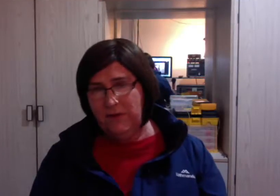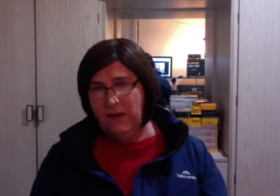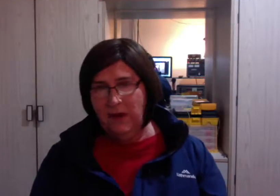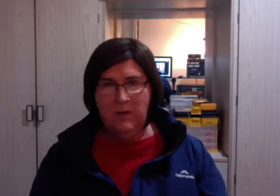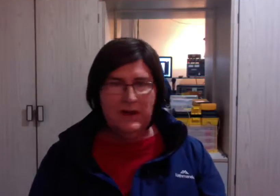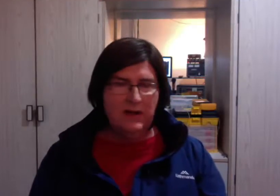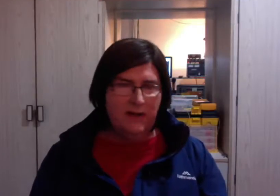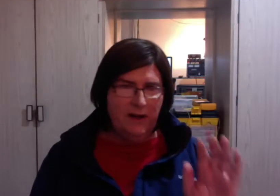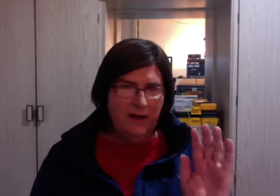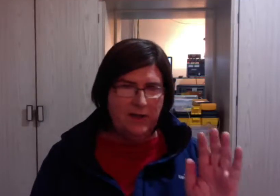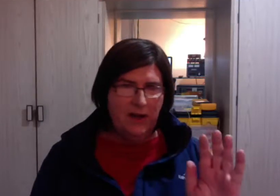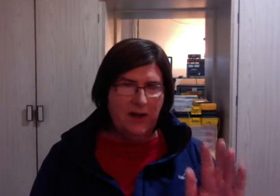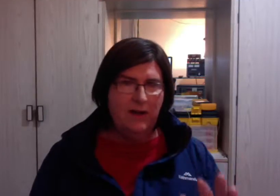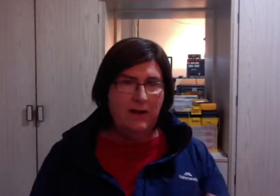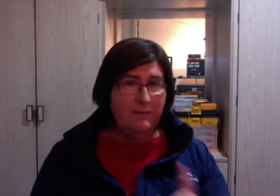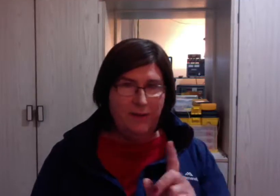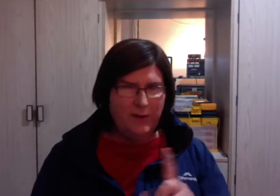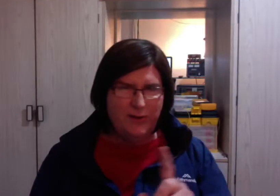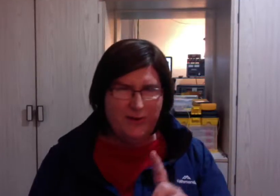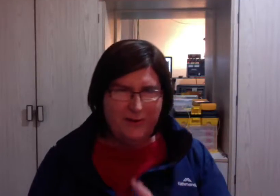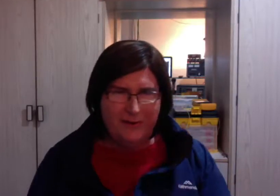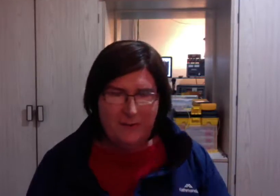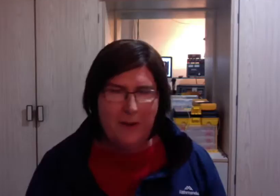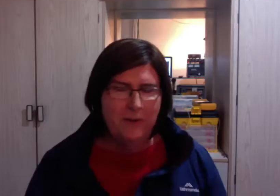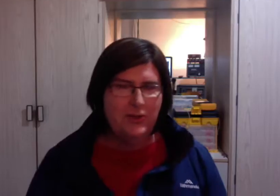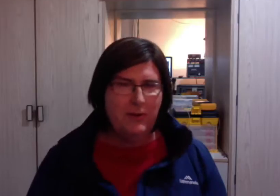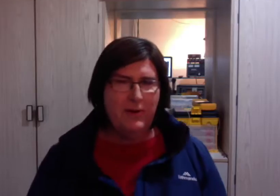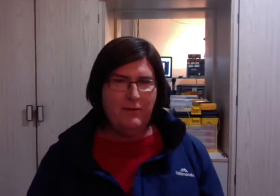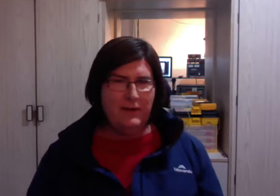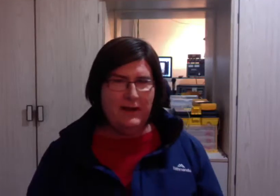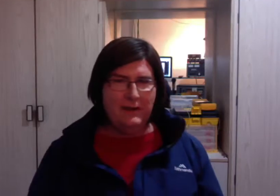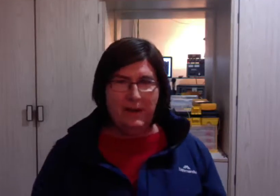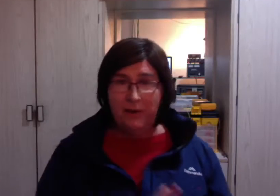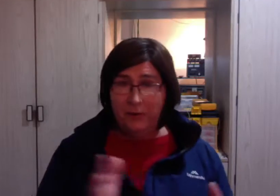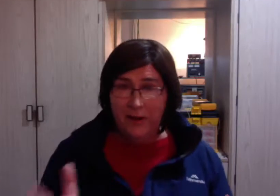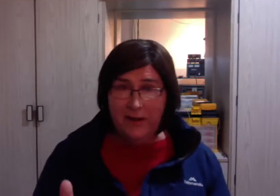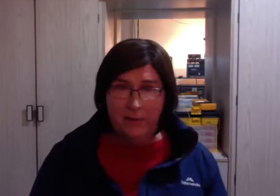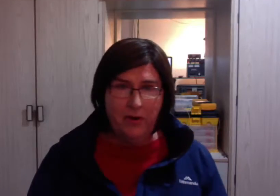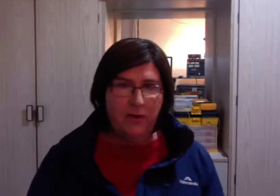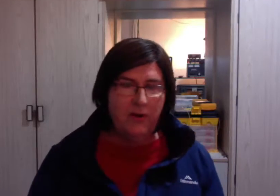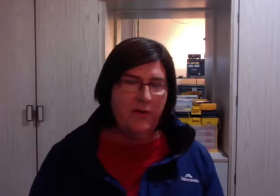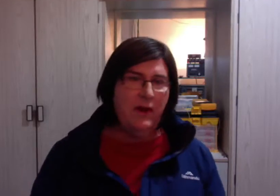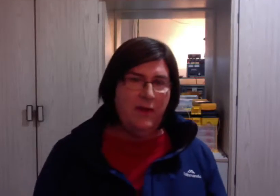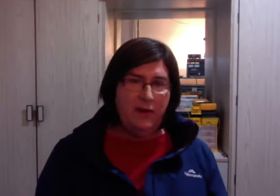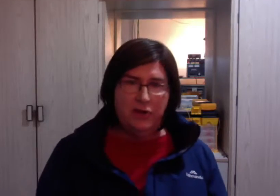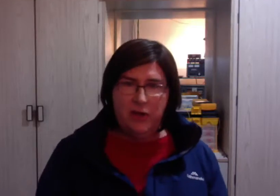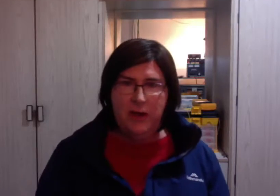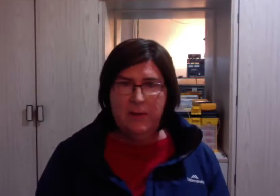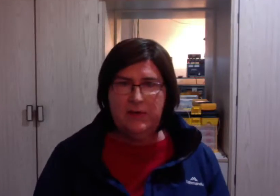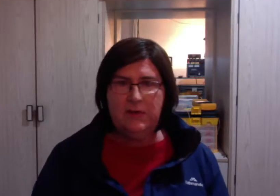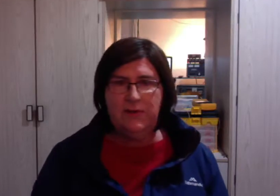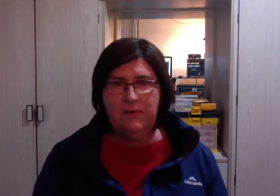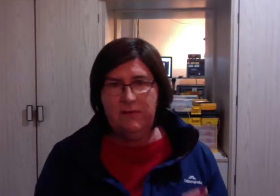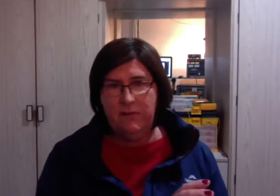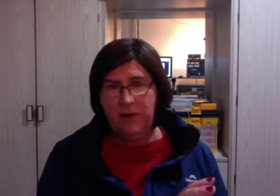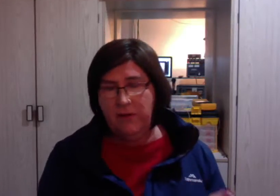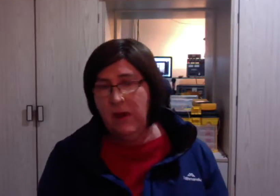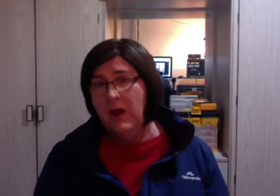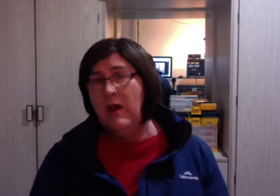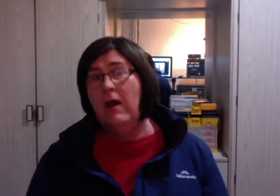First gear, low range, let the clutch out. Don't do this. I was showing off clearly, but I was trying to get the point across. I said, I'll show you how much skill's involved.